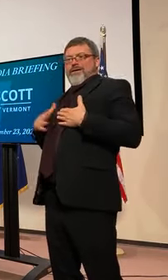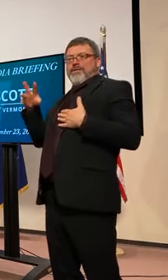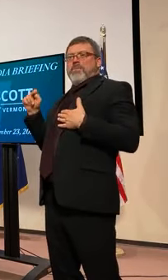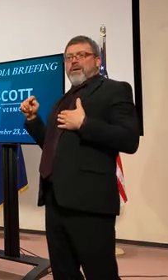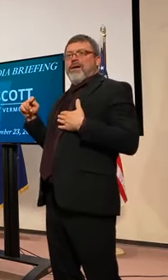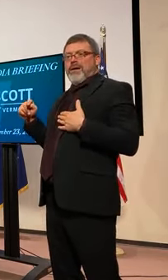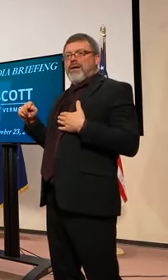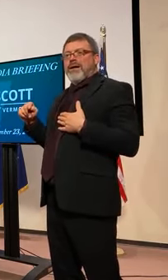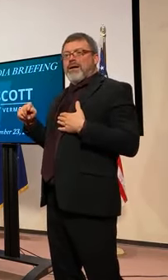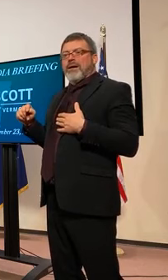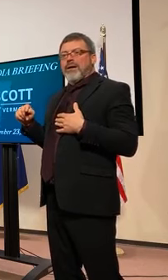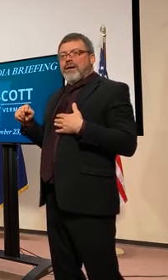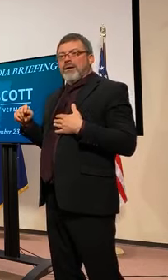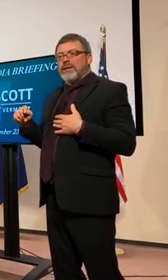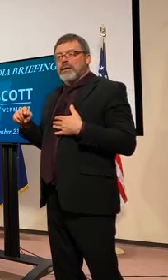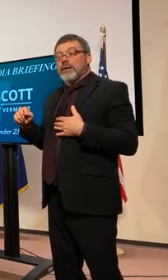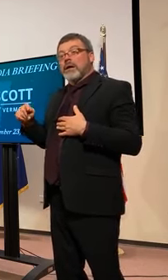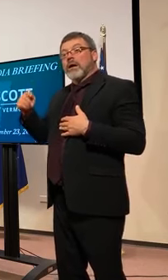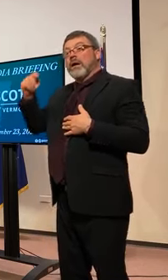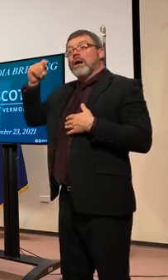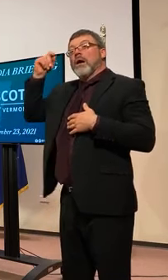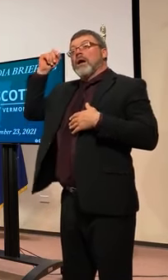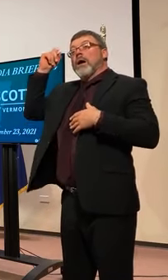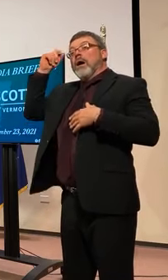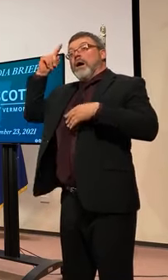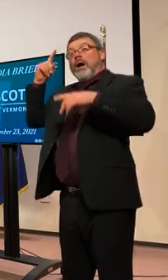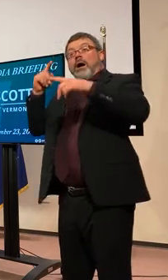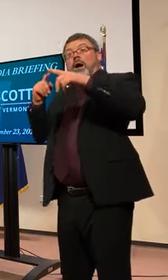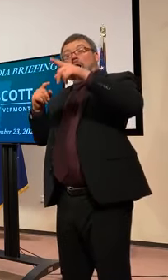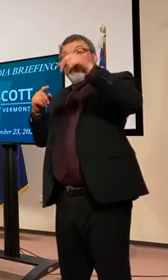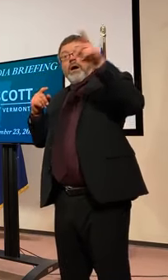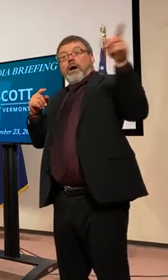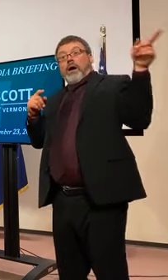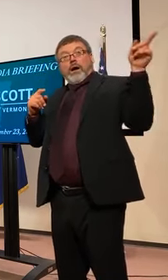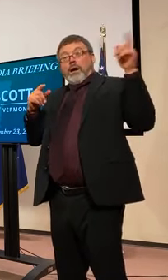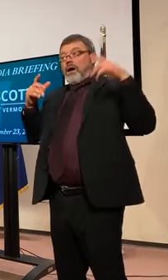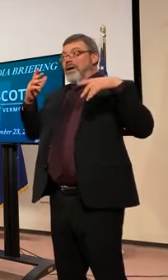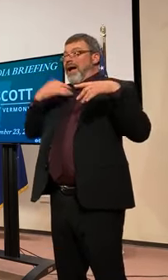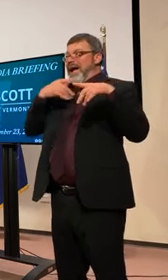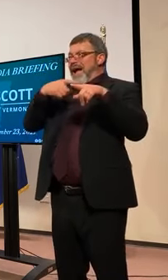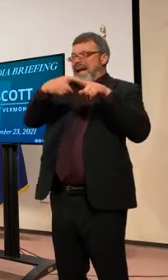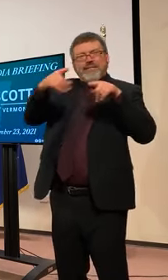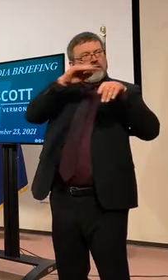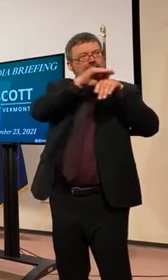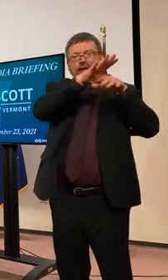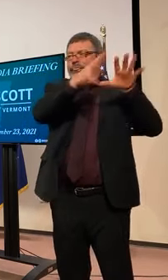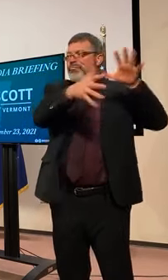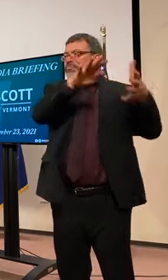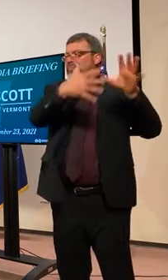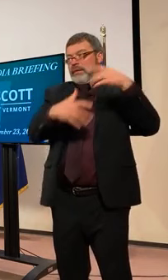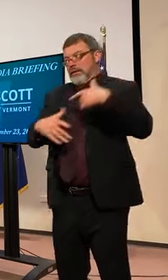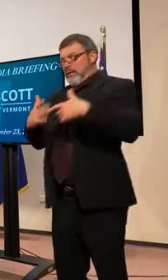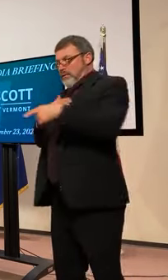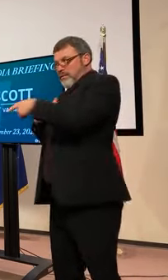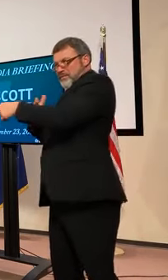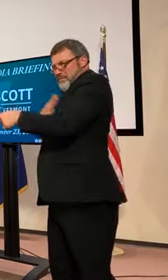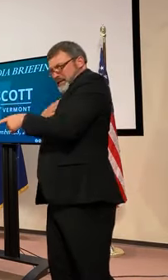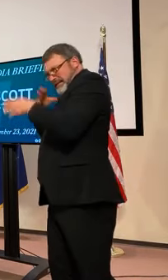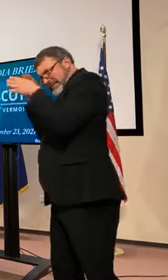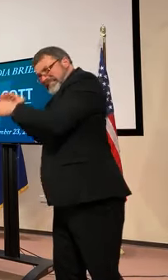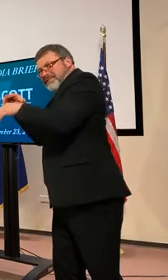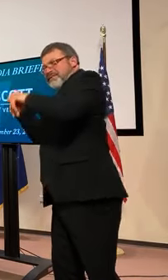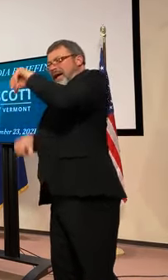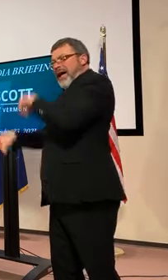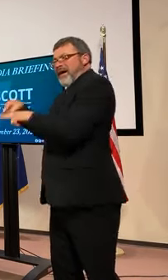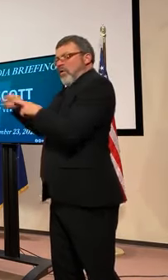experts advising them as I do. But I'm very confident in my team and the approach we've taken, and